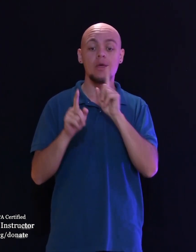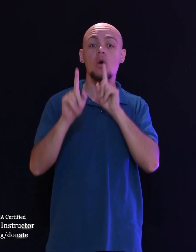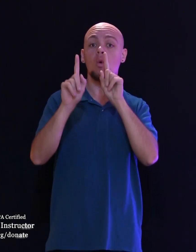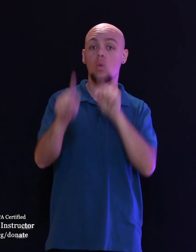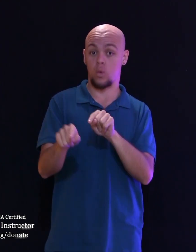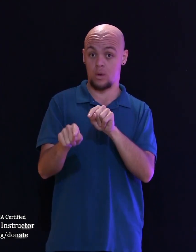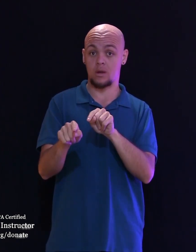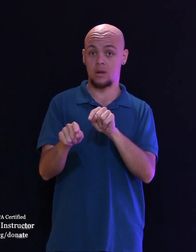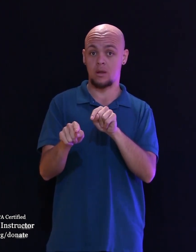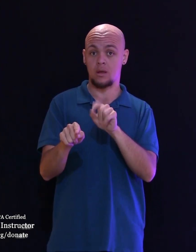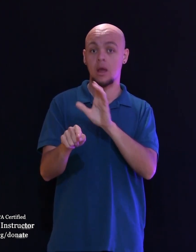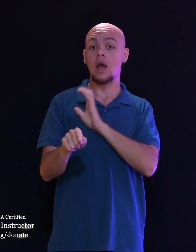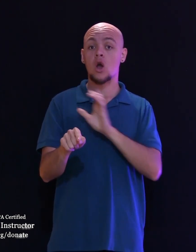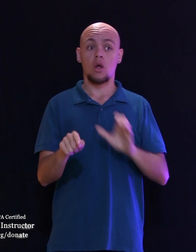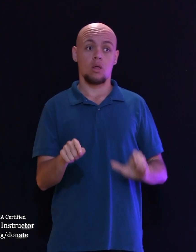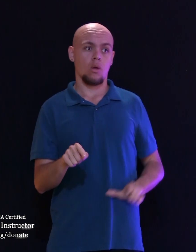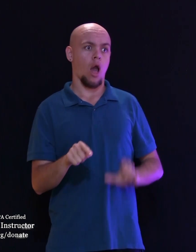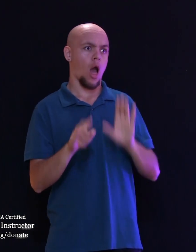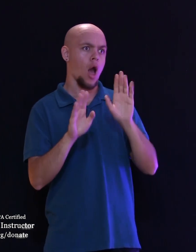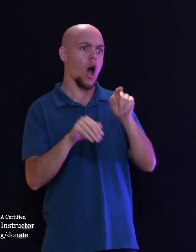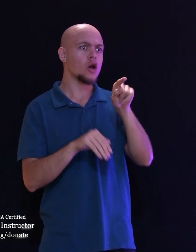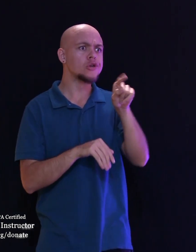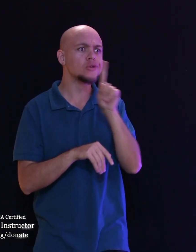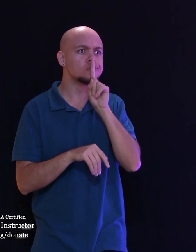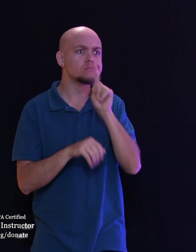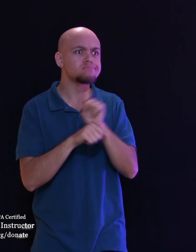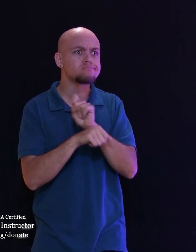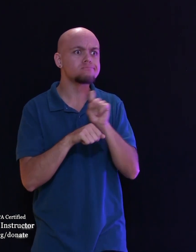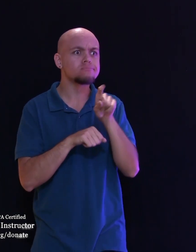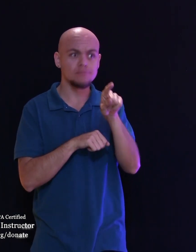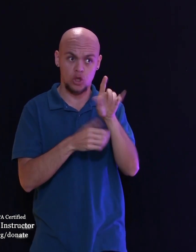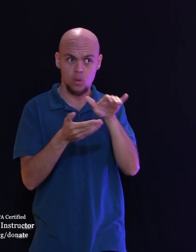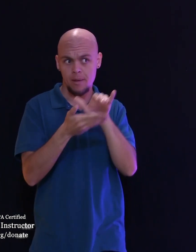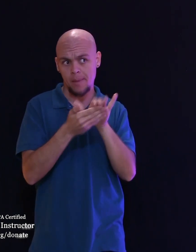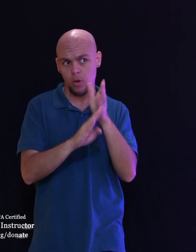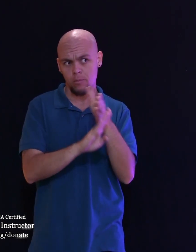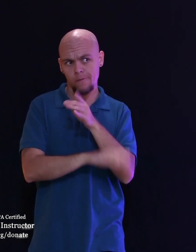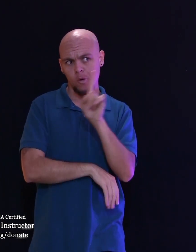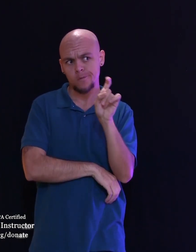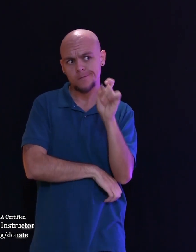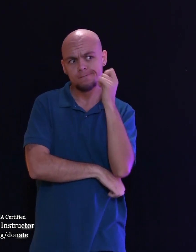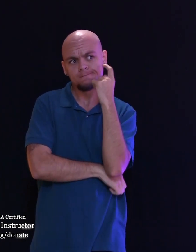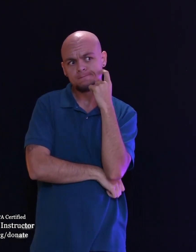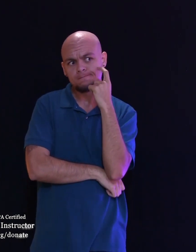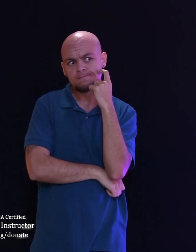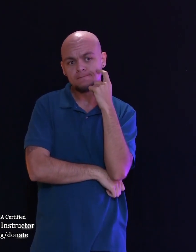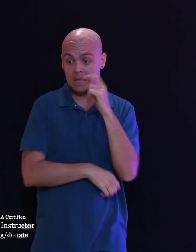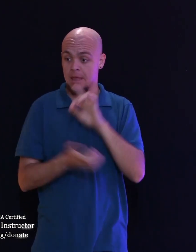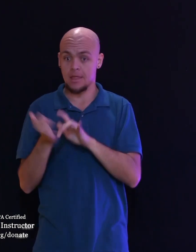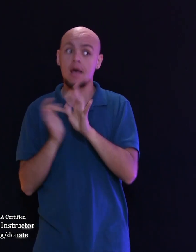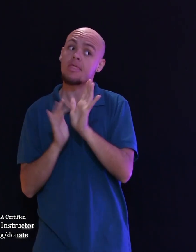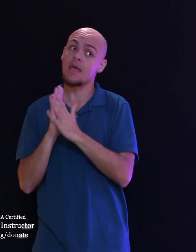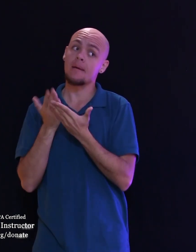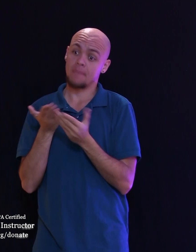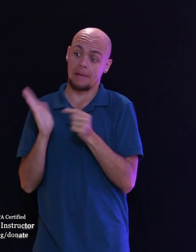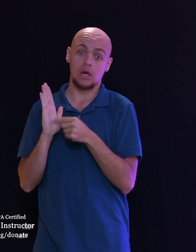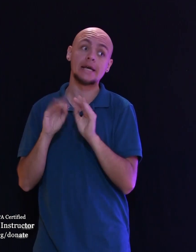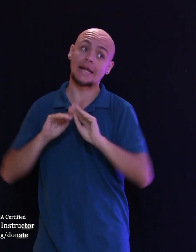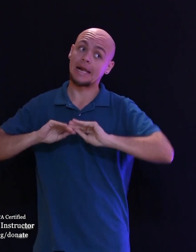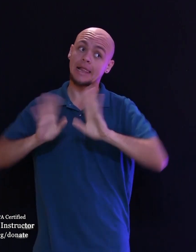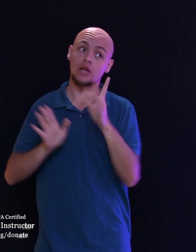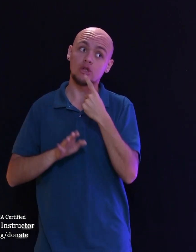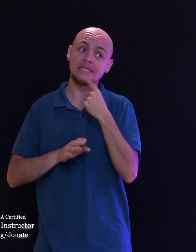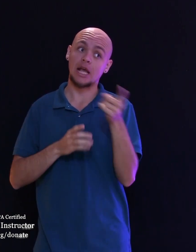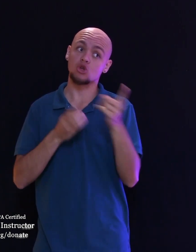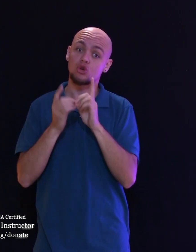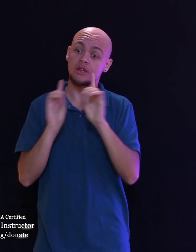you're never going to have a Christian inquisition about, well, were you married before? Because the Bible clearly says, if